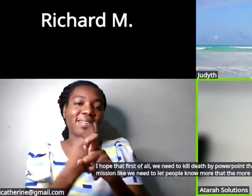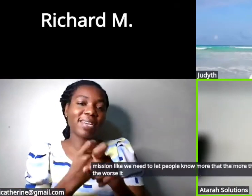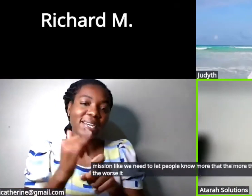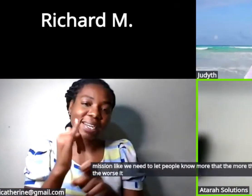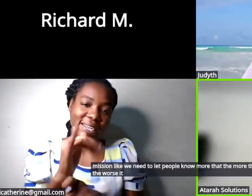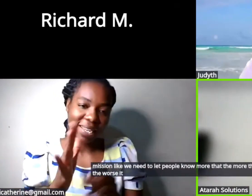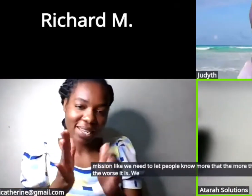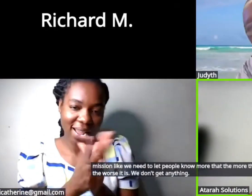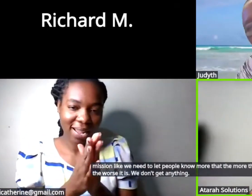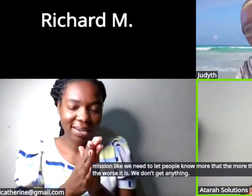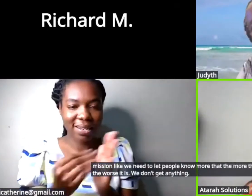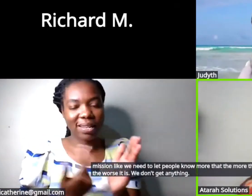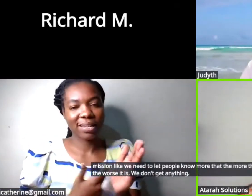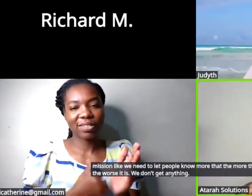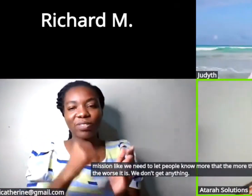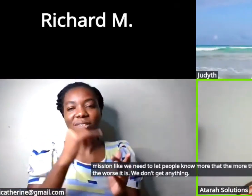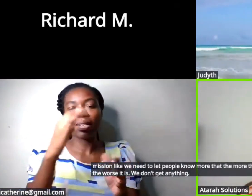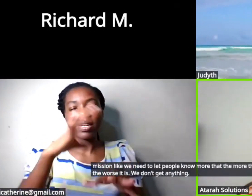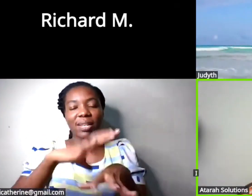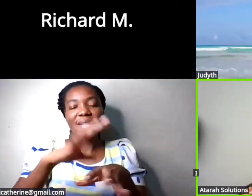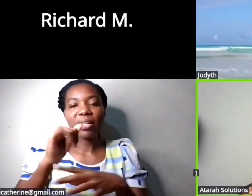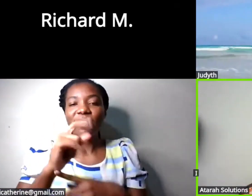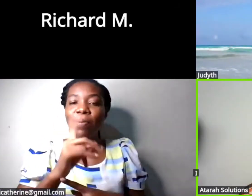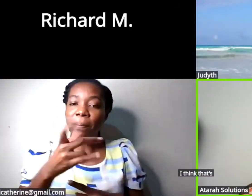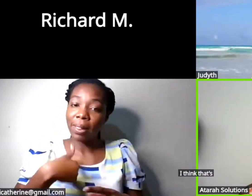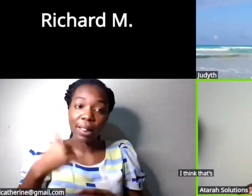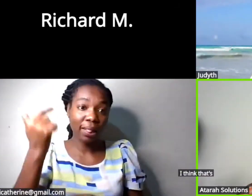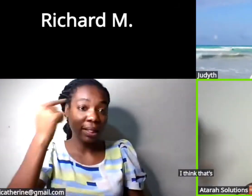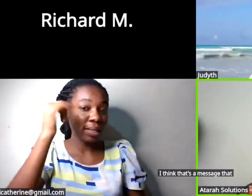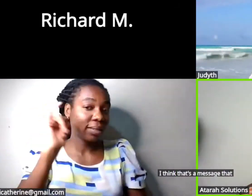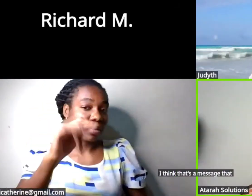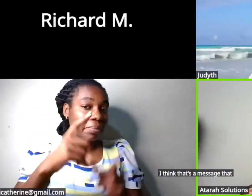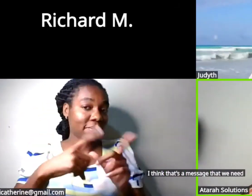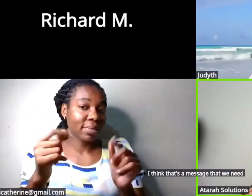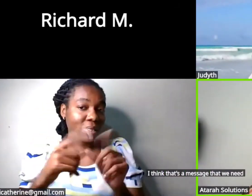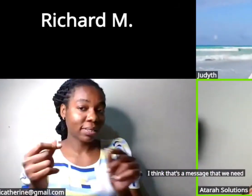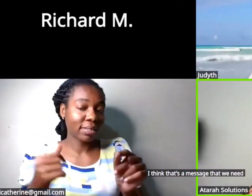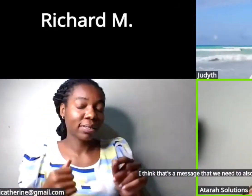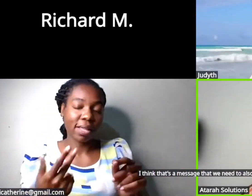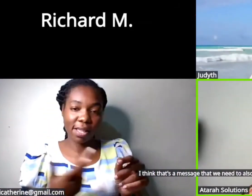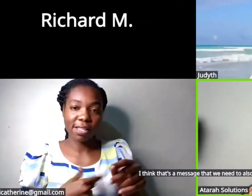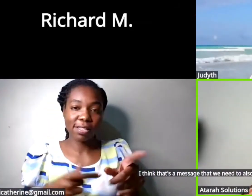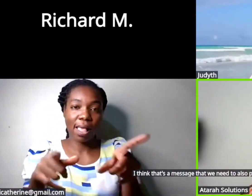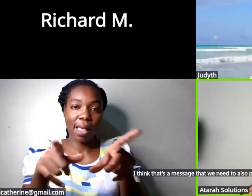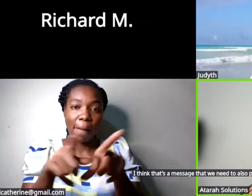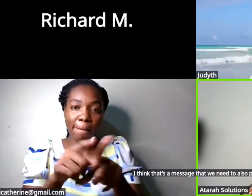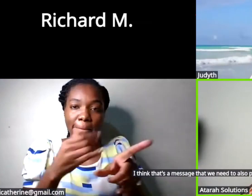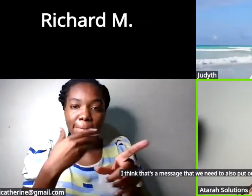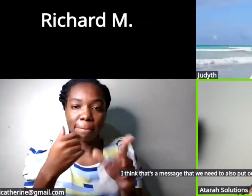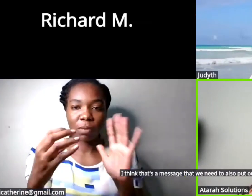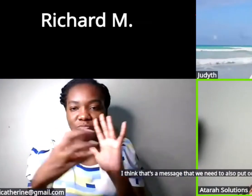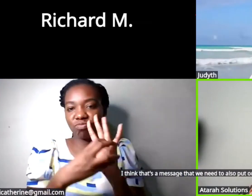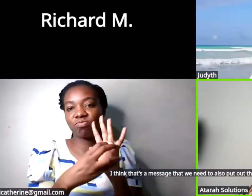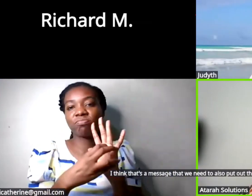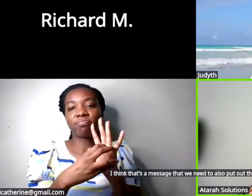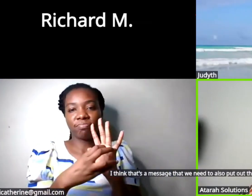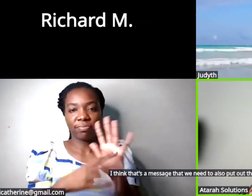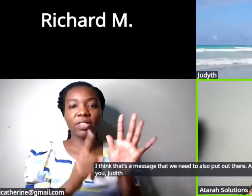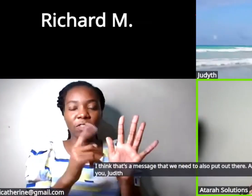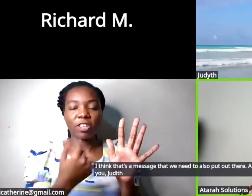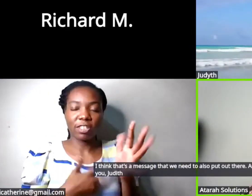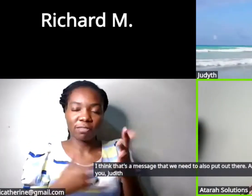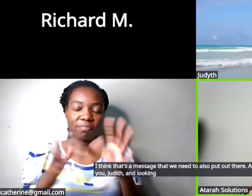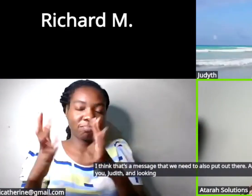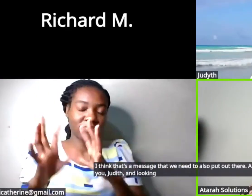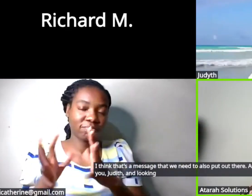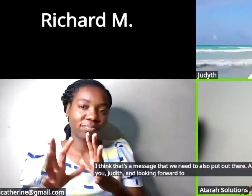get anything. I think that's a message that we need to also put out there. And we appreciate you, Judith, and looking forward to